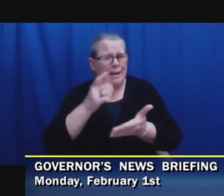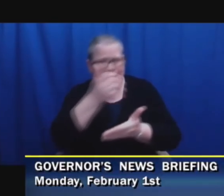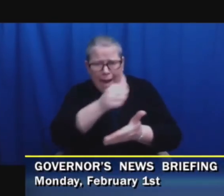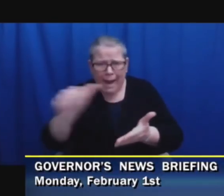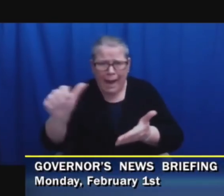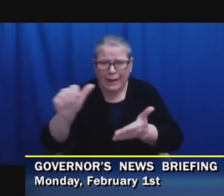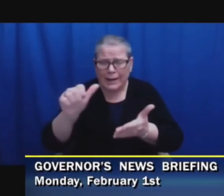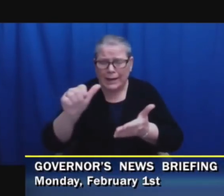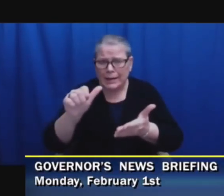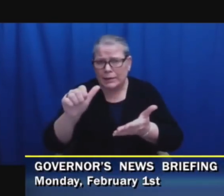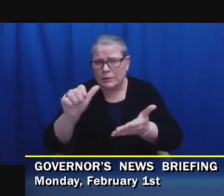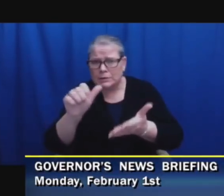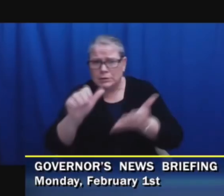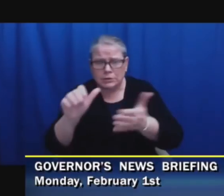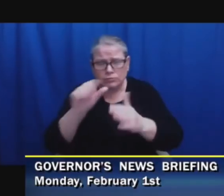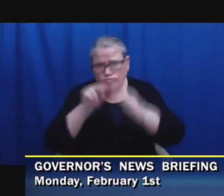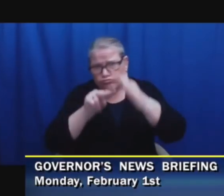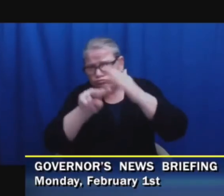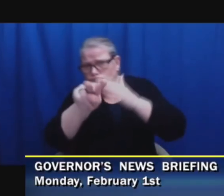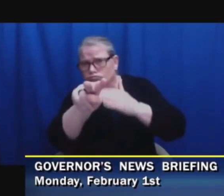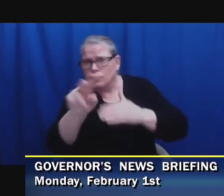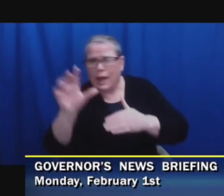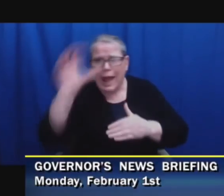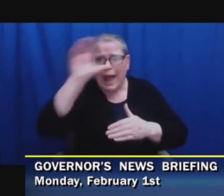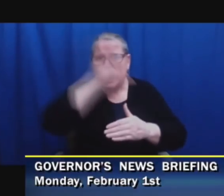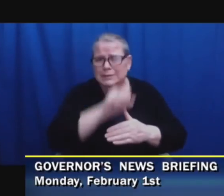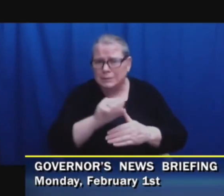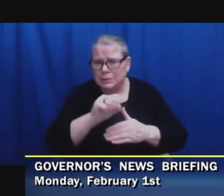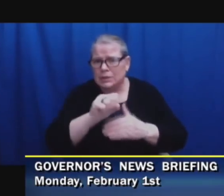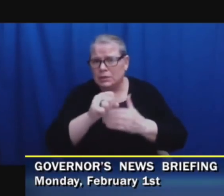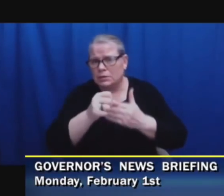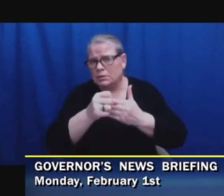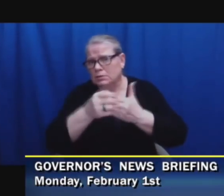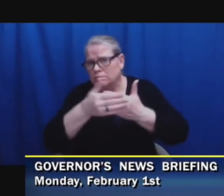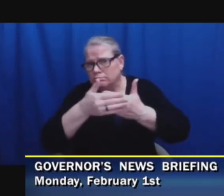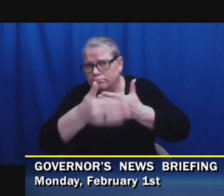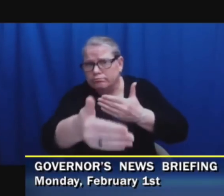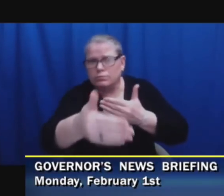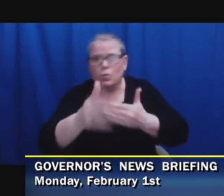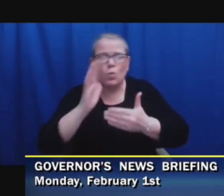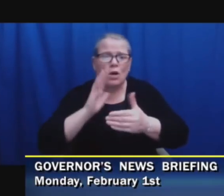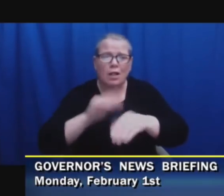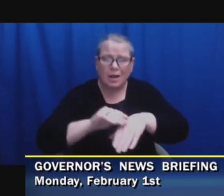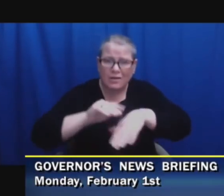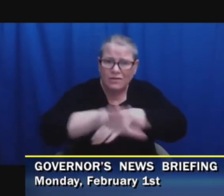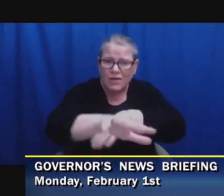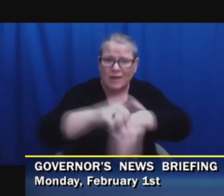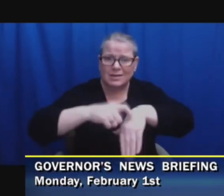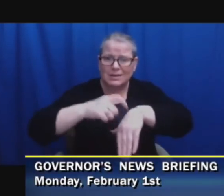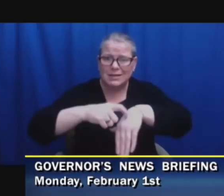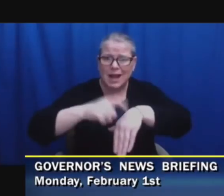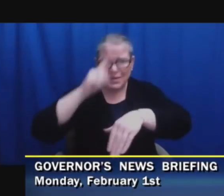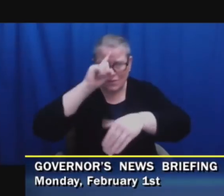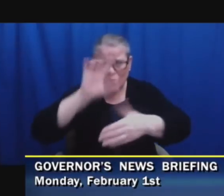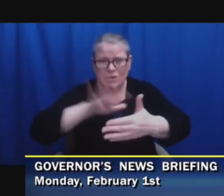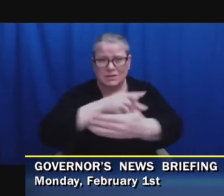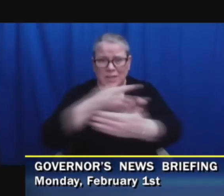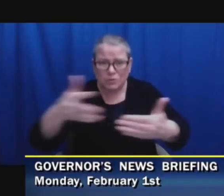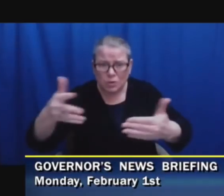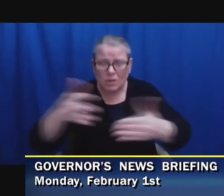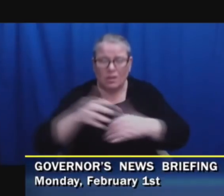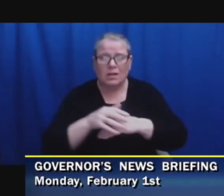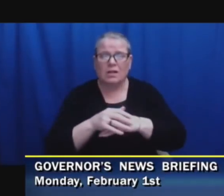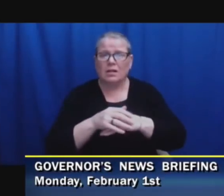on sort of how this will ripple out in terms of the timetable for scheduling? I know you set the goal